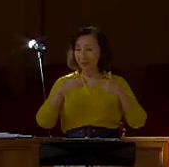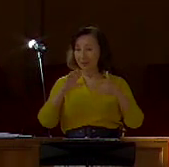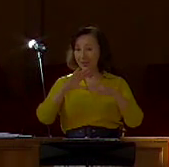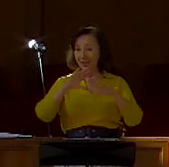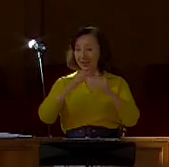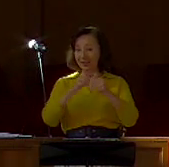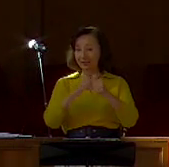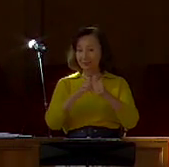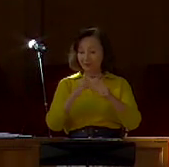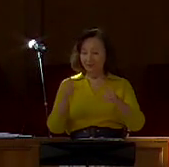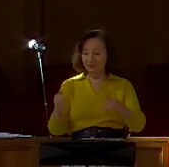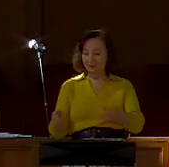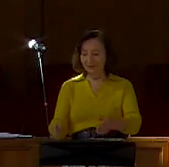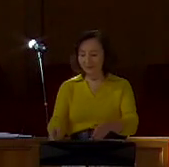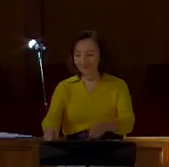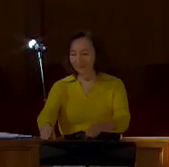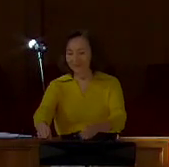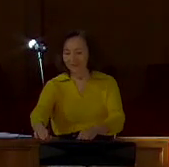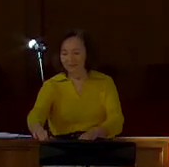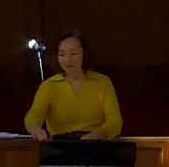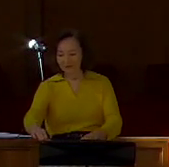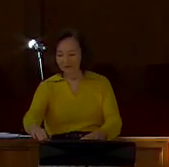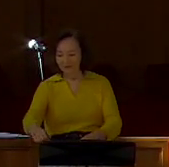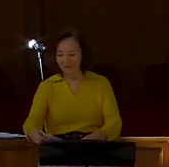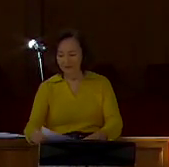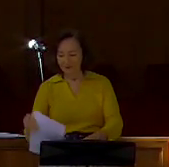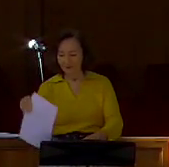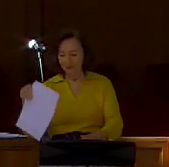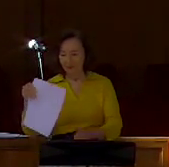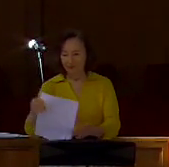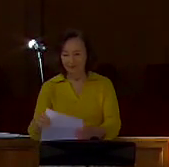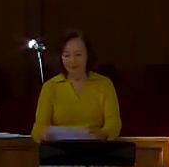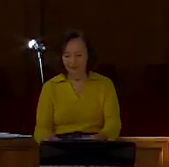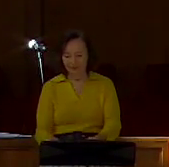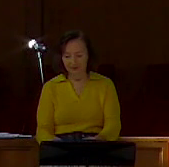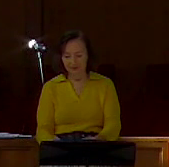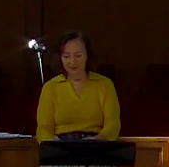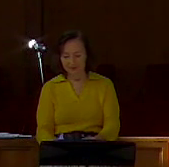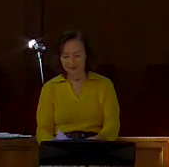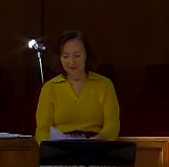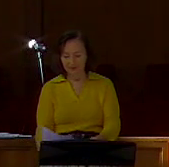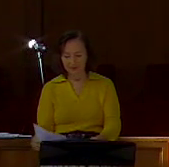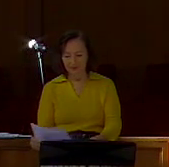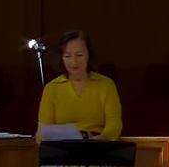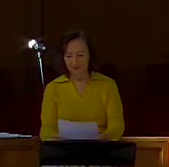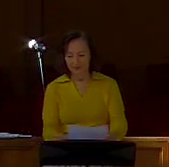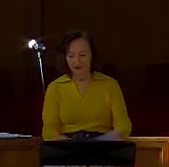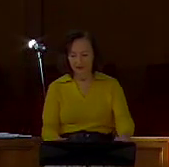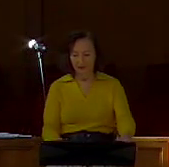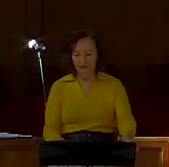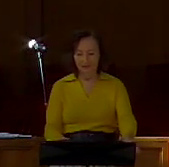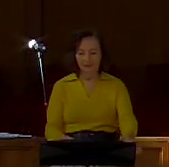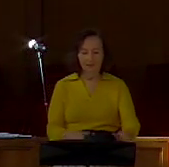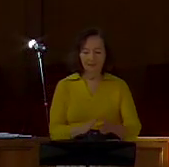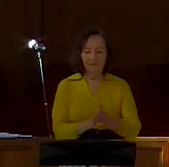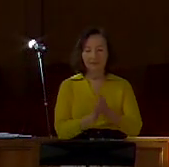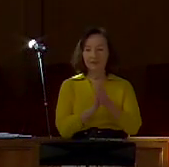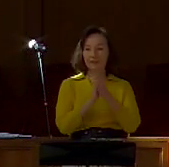you. Our hymn of invitation today is hymn 140, Great is Thy Faithfulness.